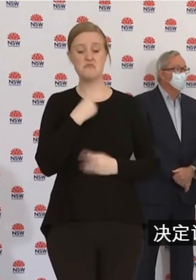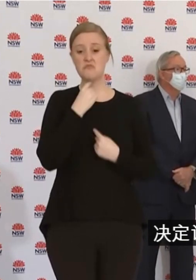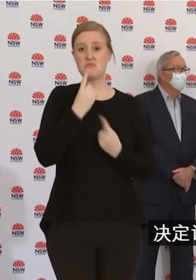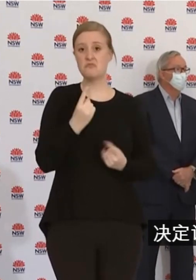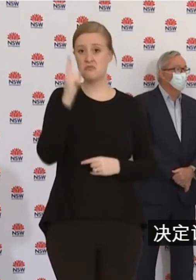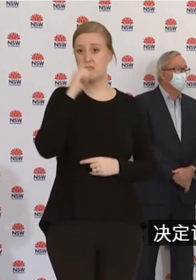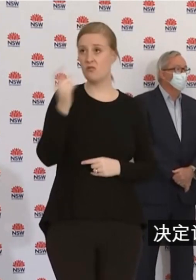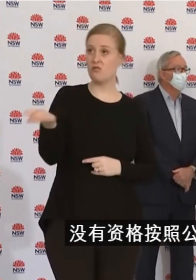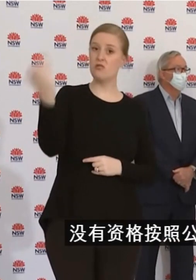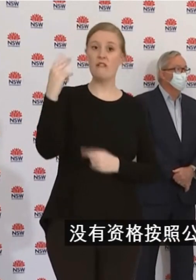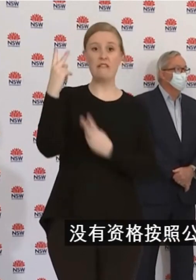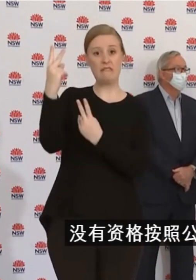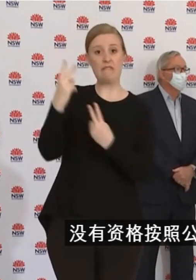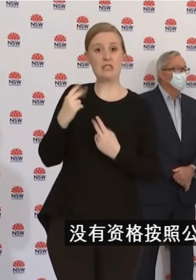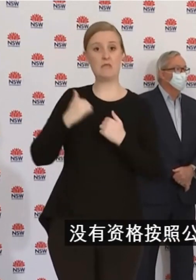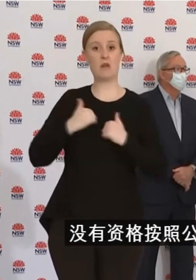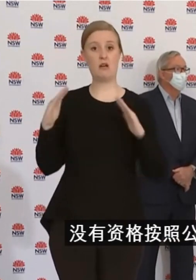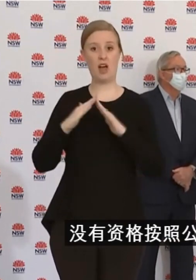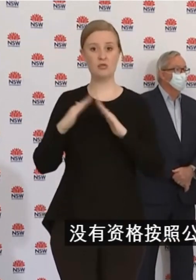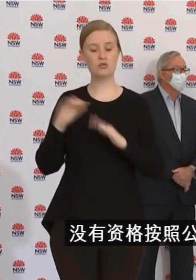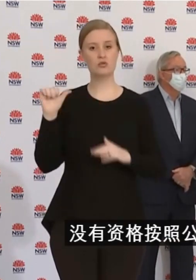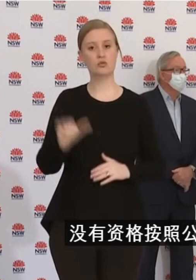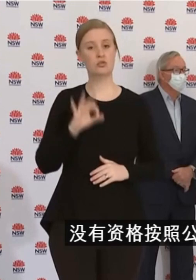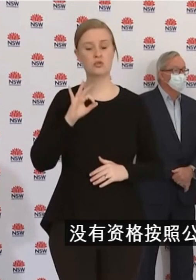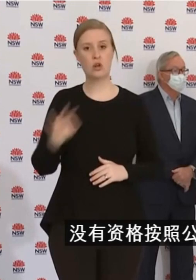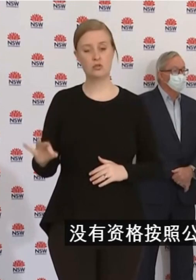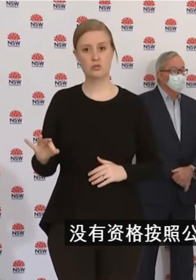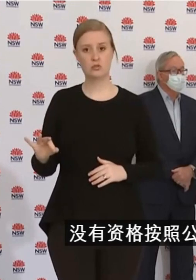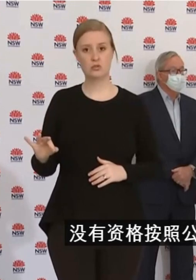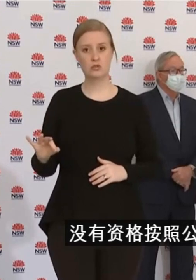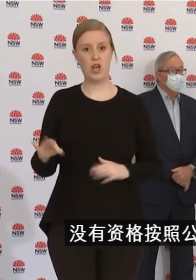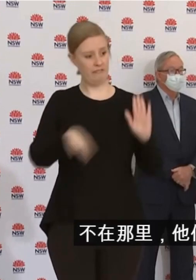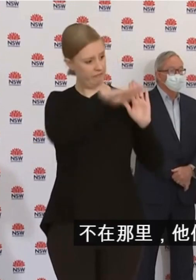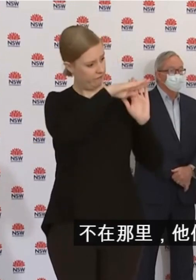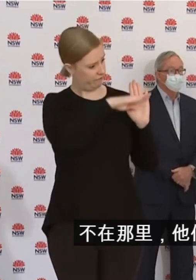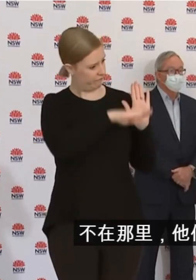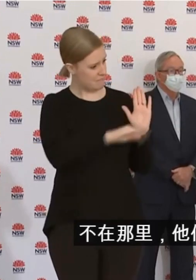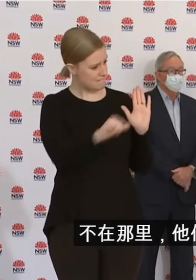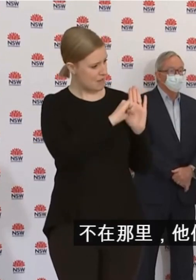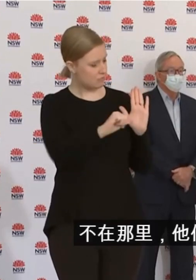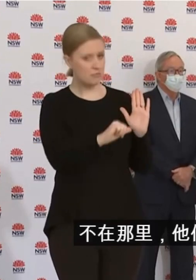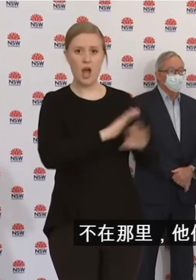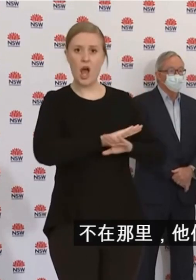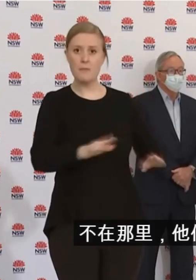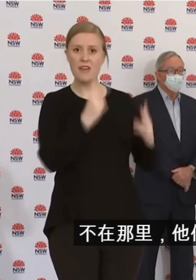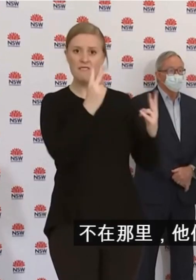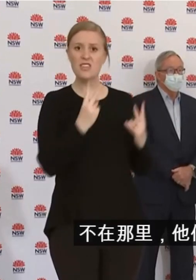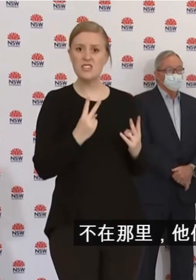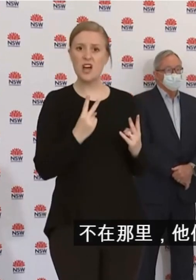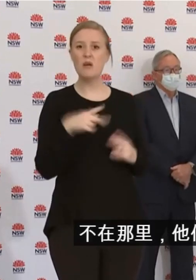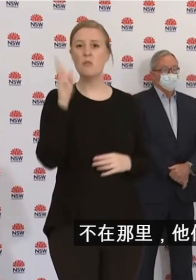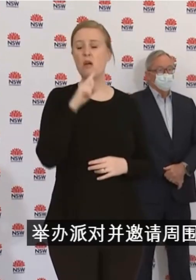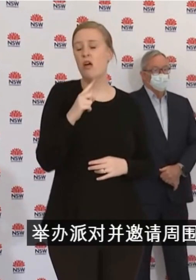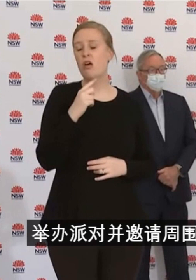their house that aren't entitled to be there, that the public health orders say should not be there, and they make this